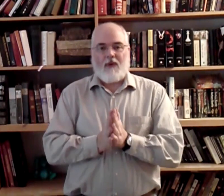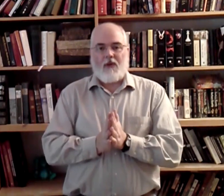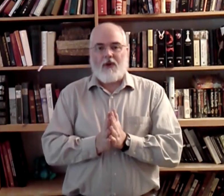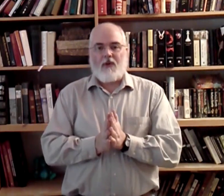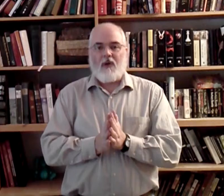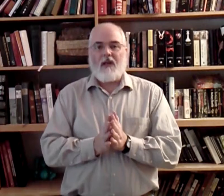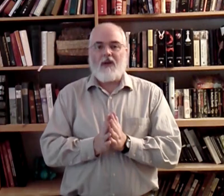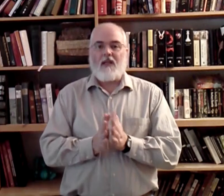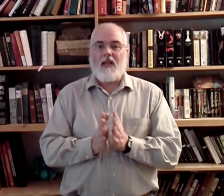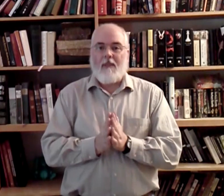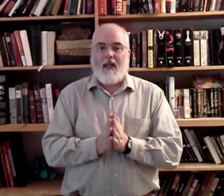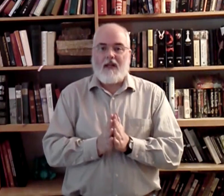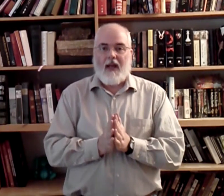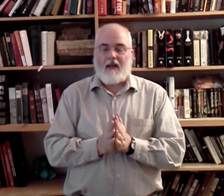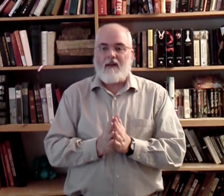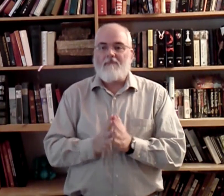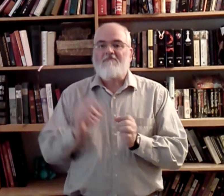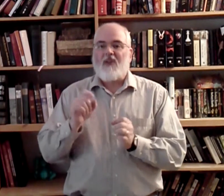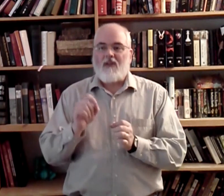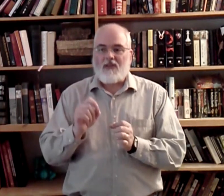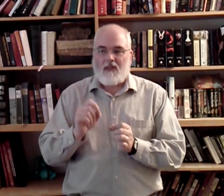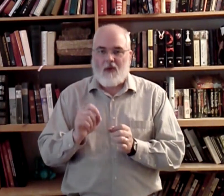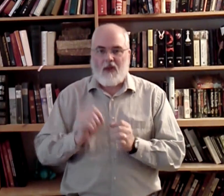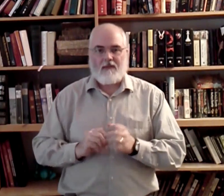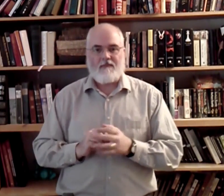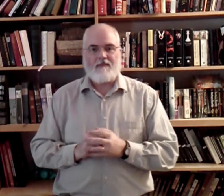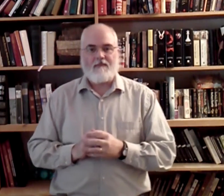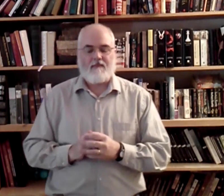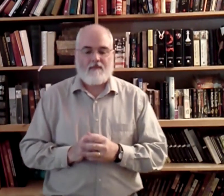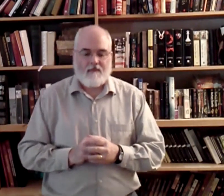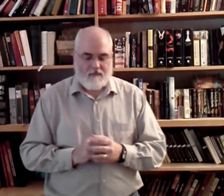further ado, here is He Paid a Debt slowly.